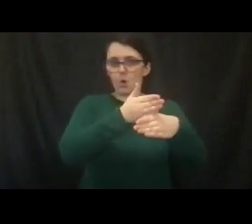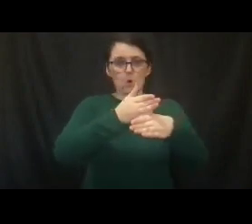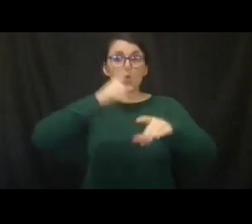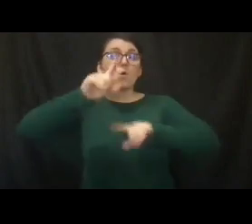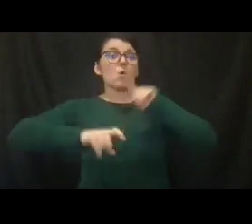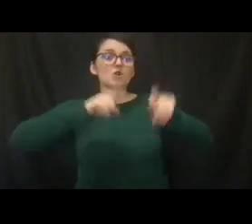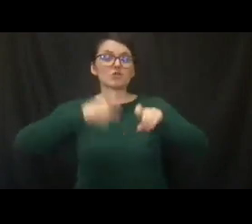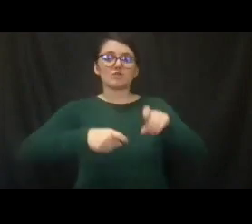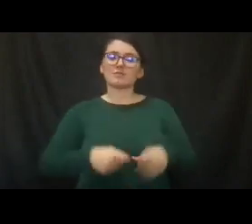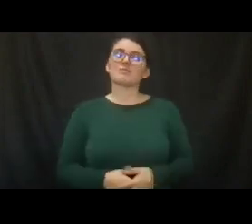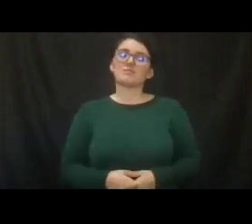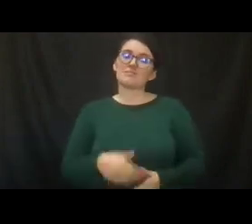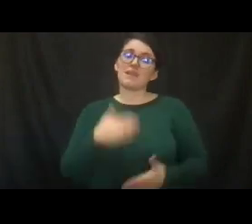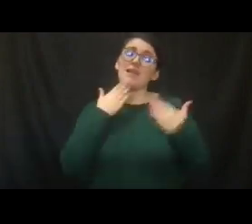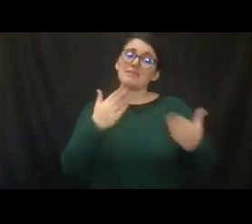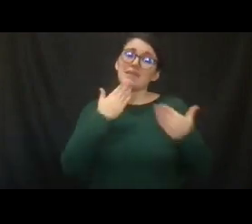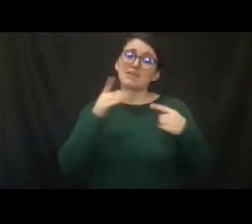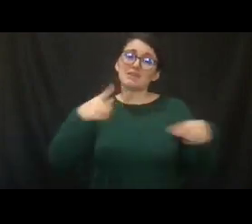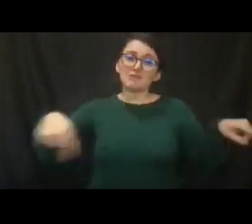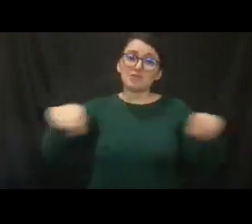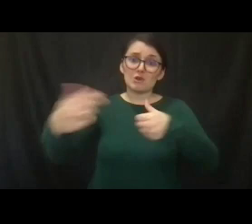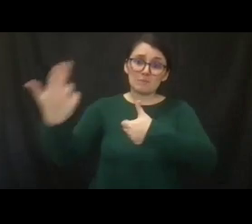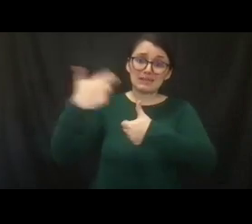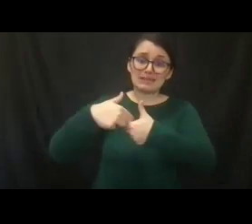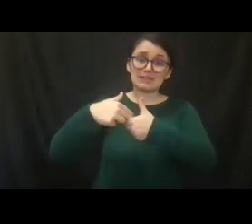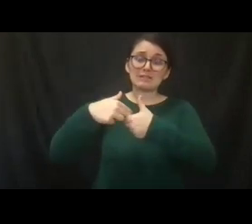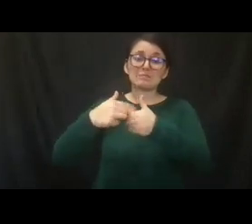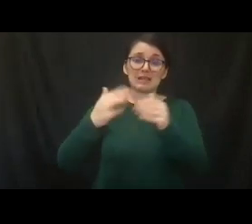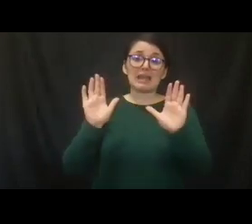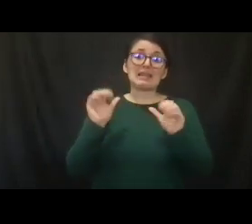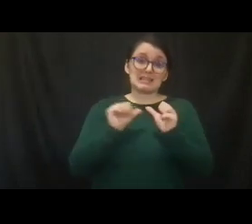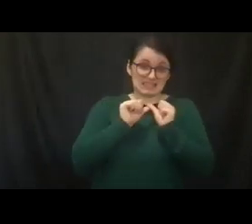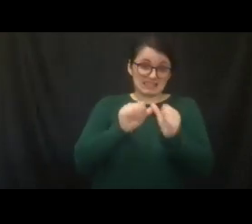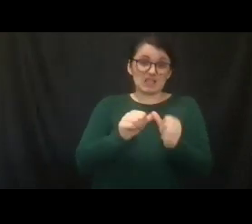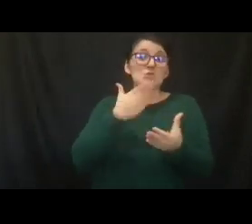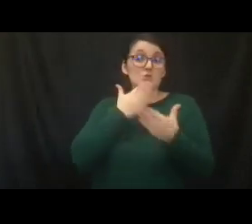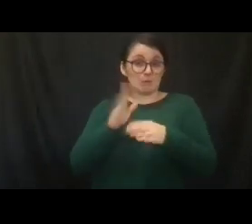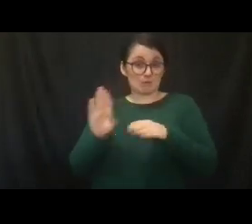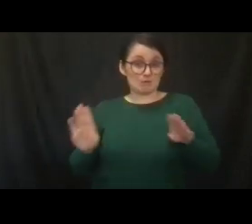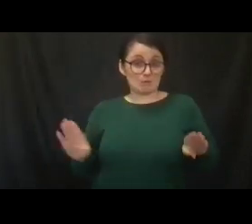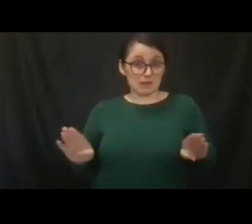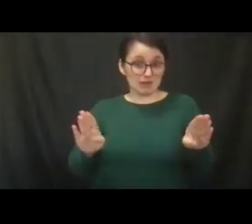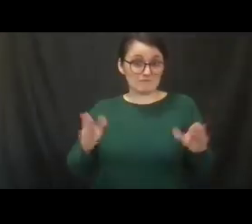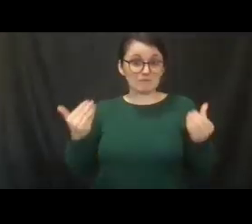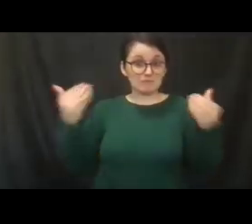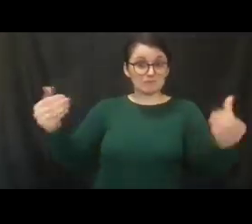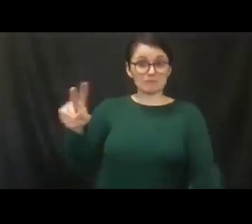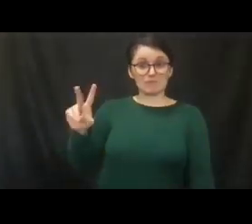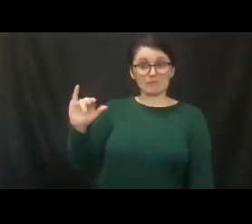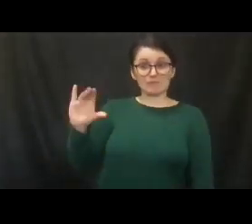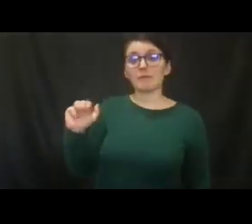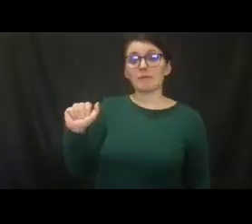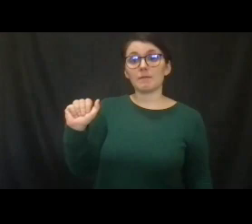your great digital citizenship. So let's continue that. And go ahead, Miss Victoria. How about